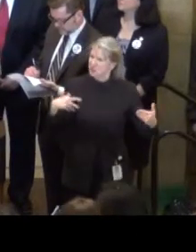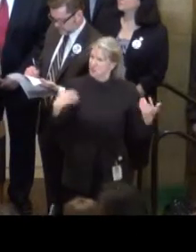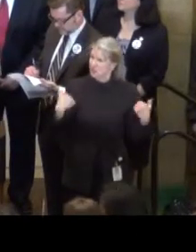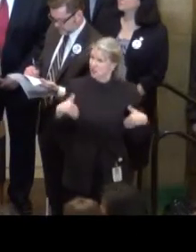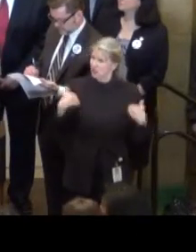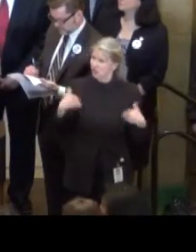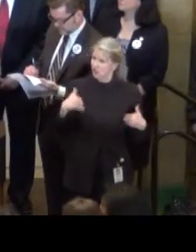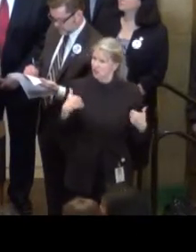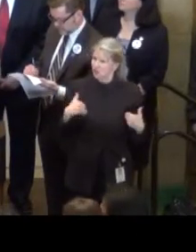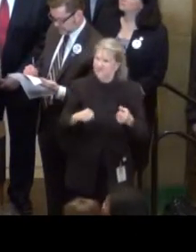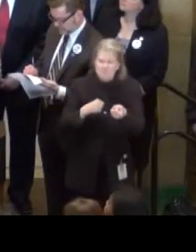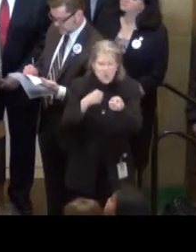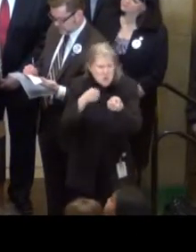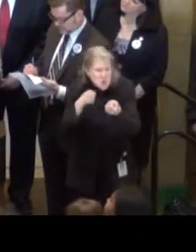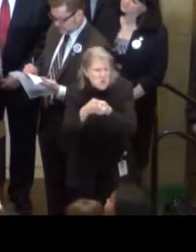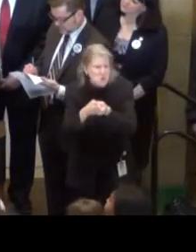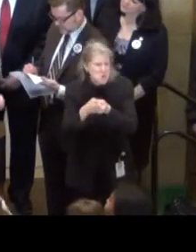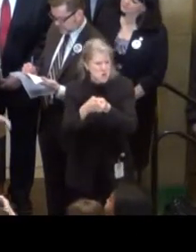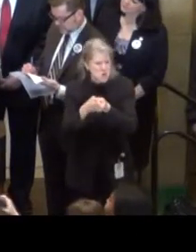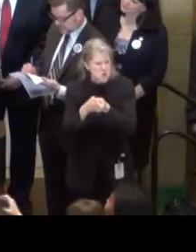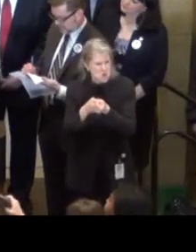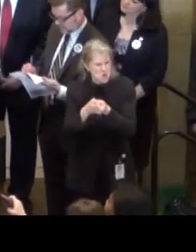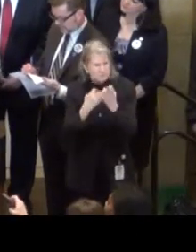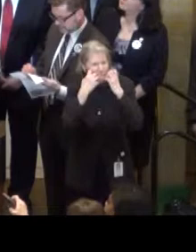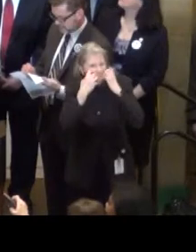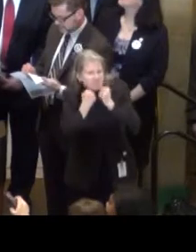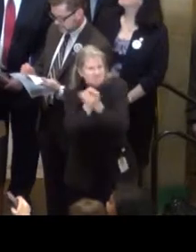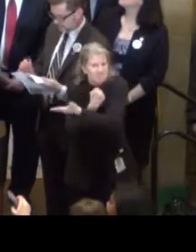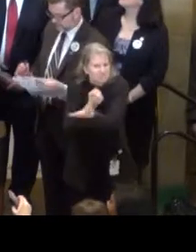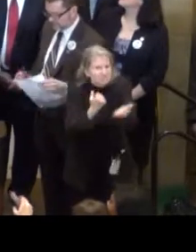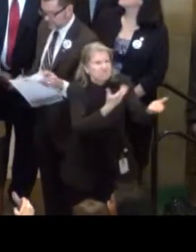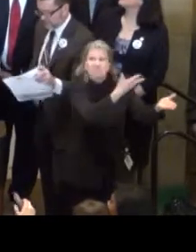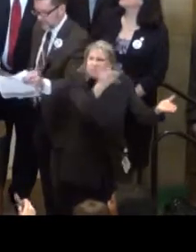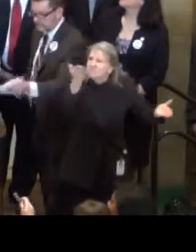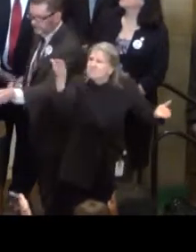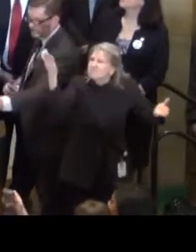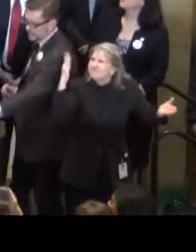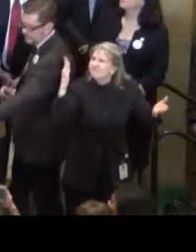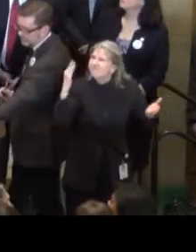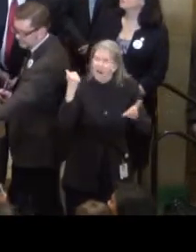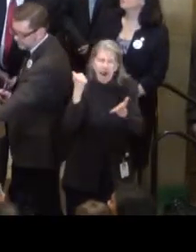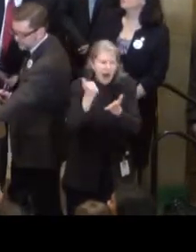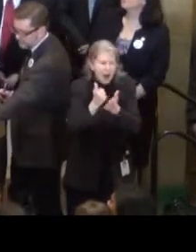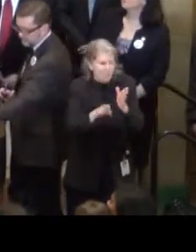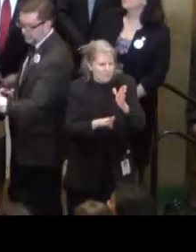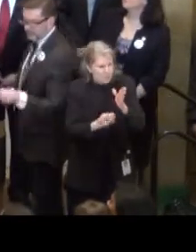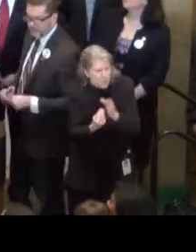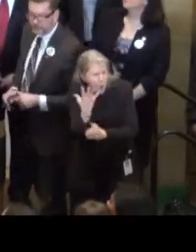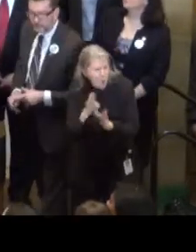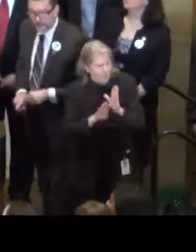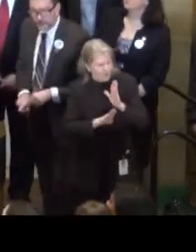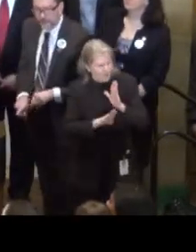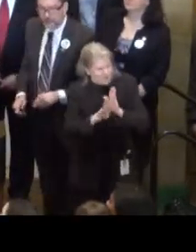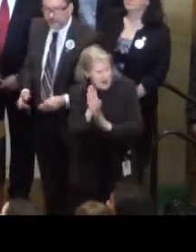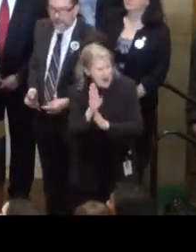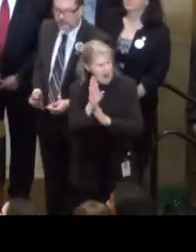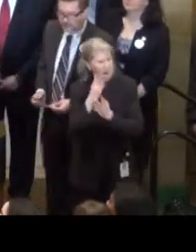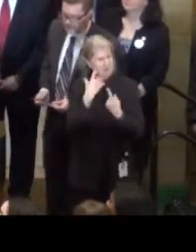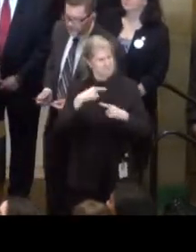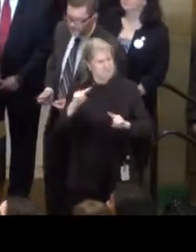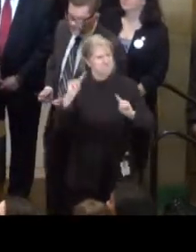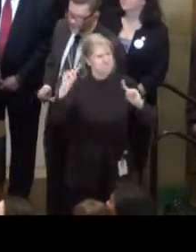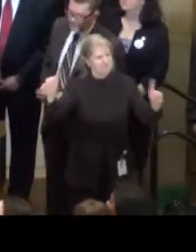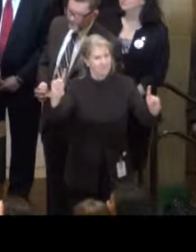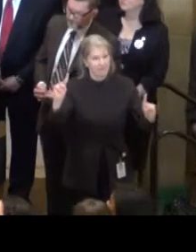embrace, to support, and to help grow and develop. You're too important. You're the next generation